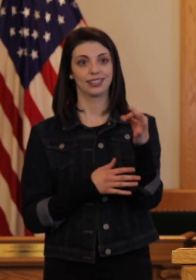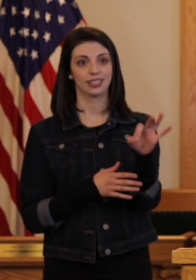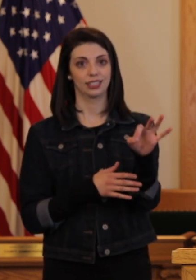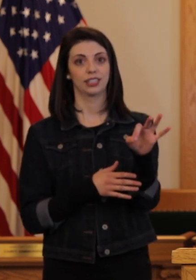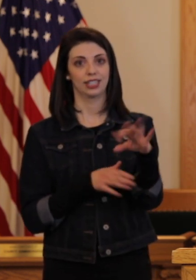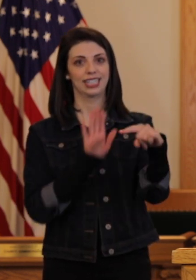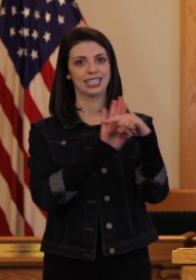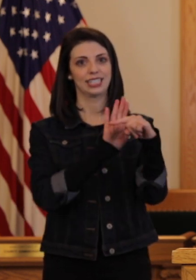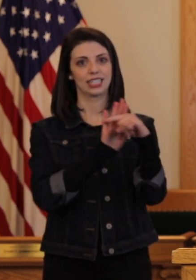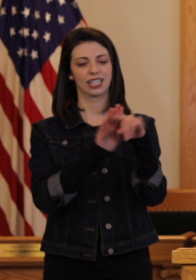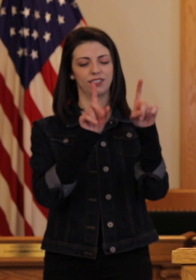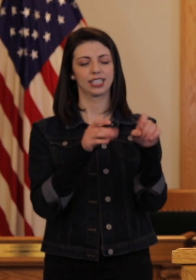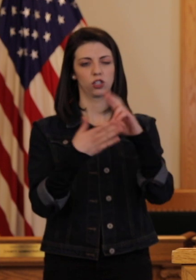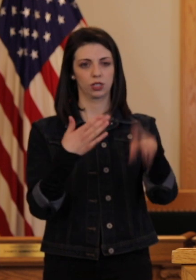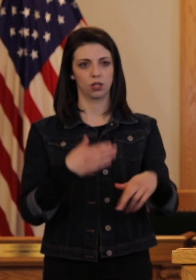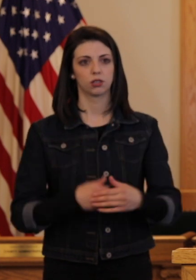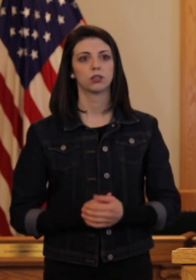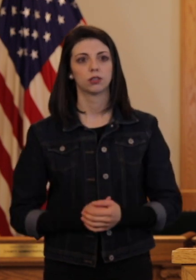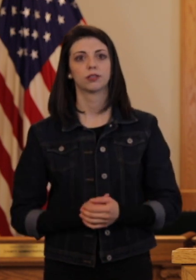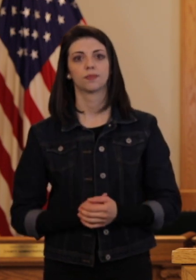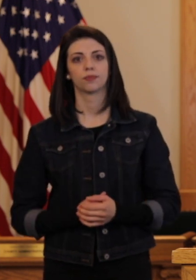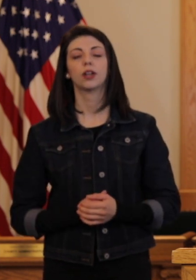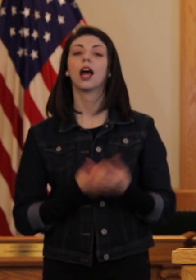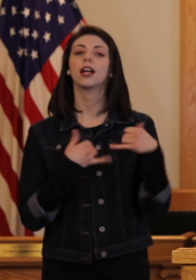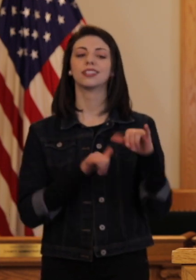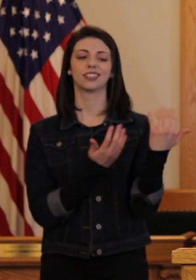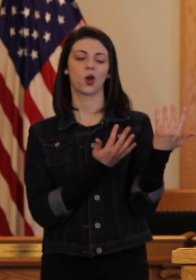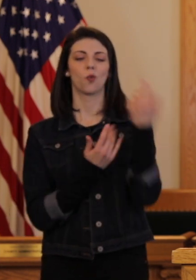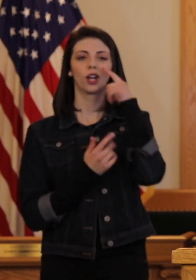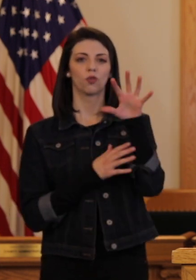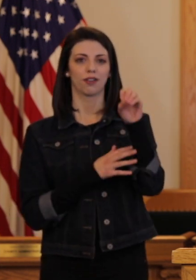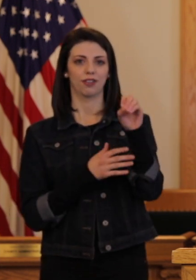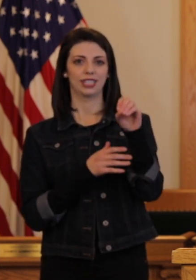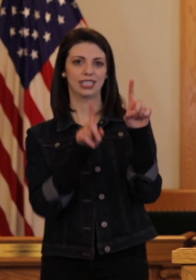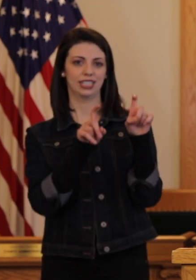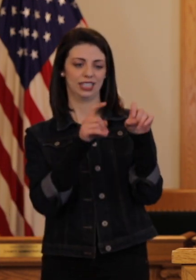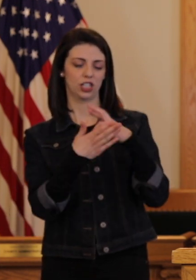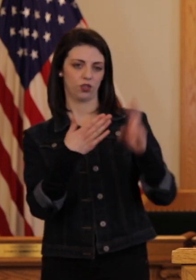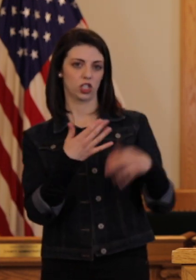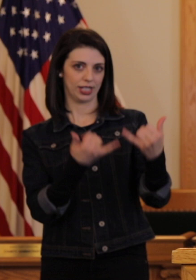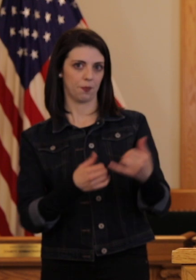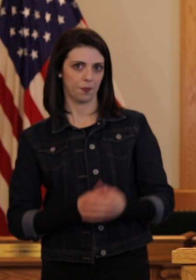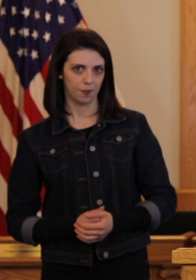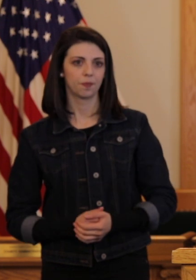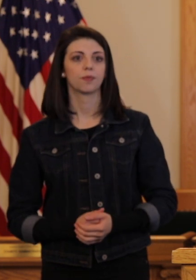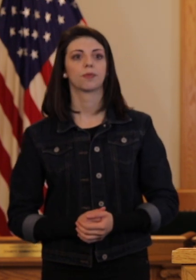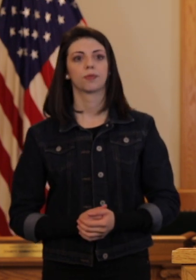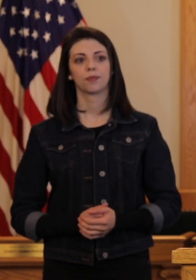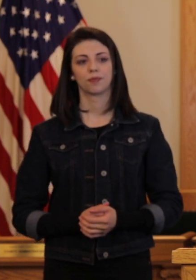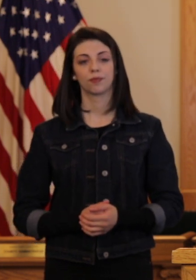1,519 negative test results come in, and we're pending 50 test results at this time. We've